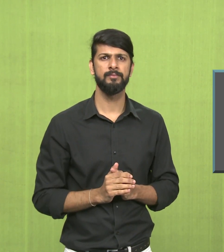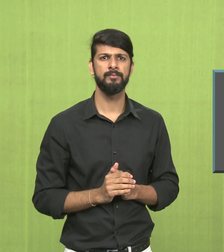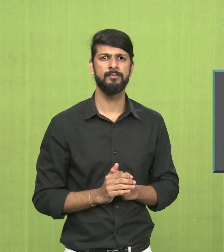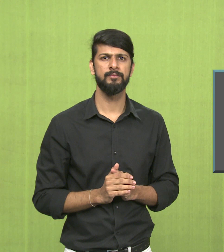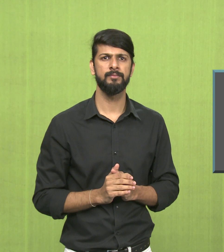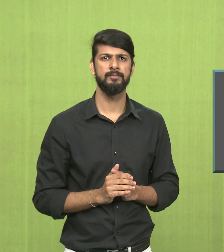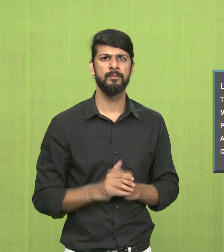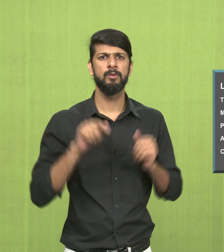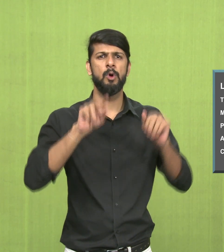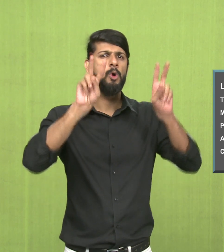are made.